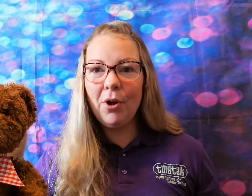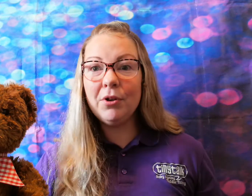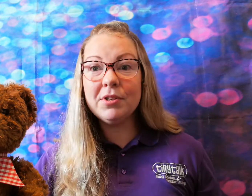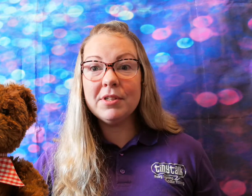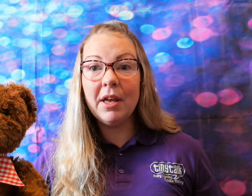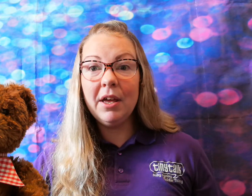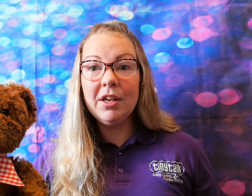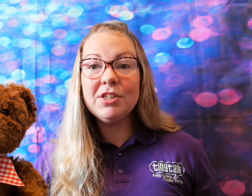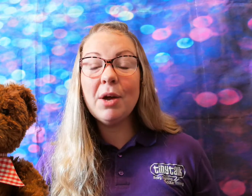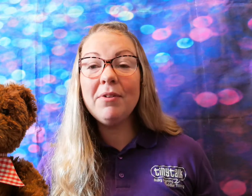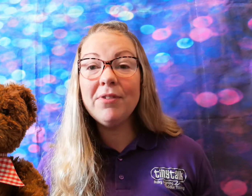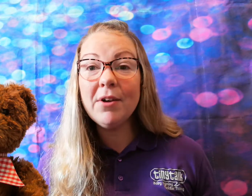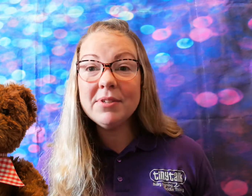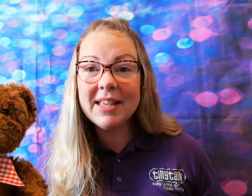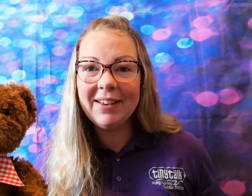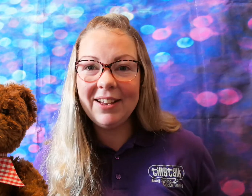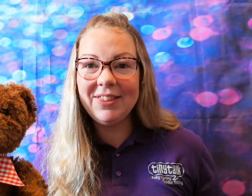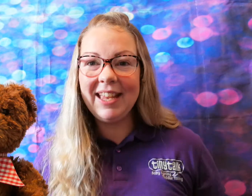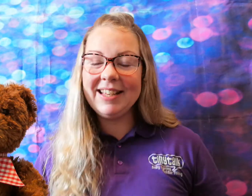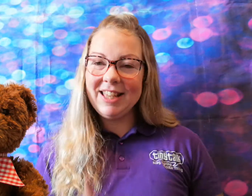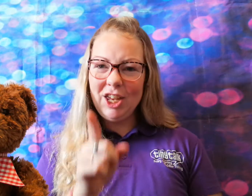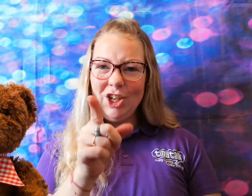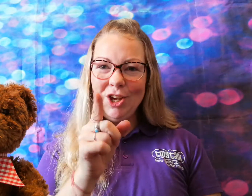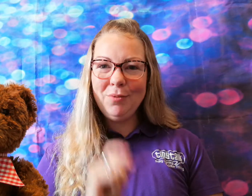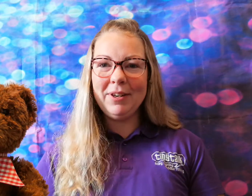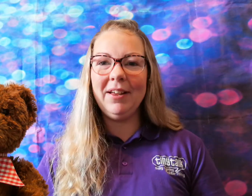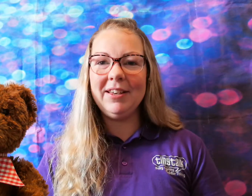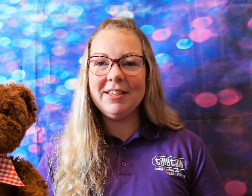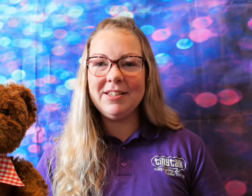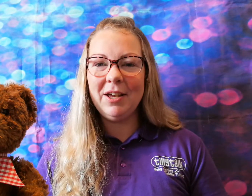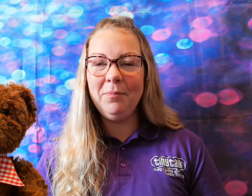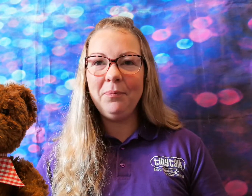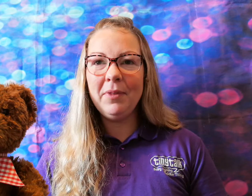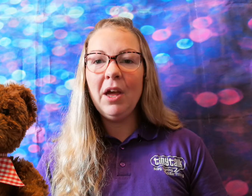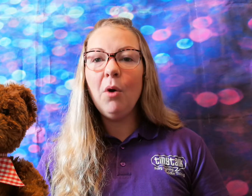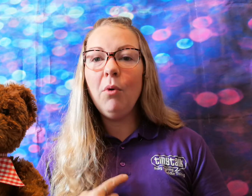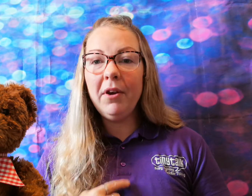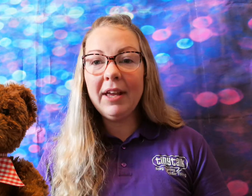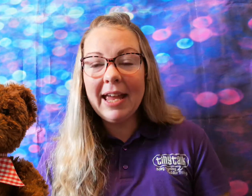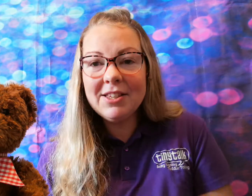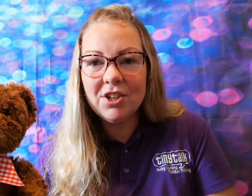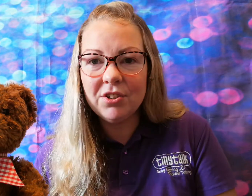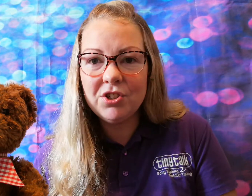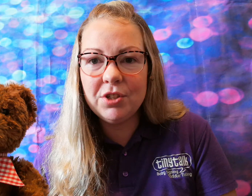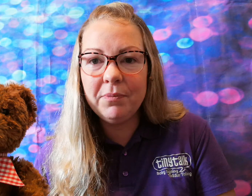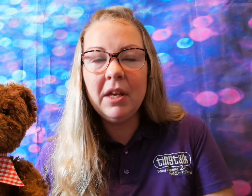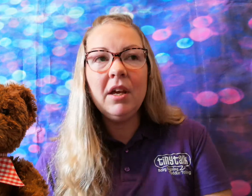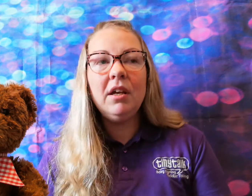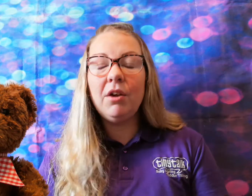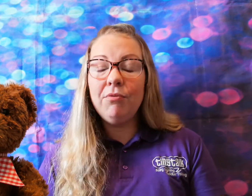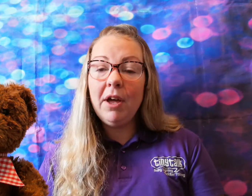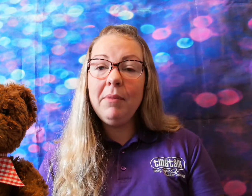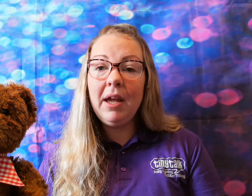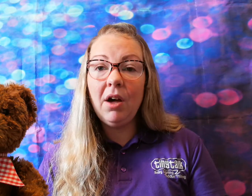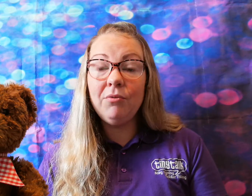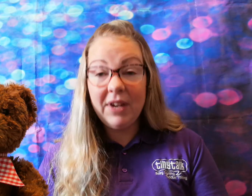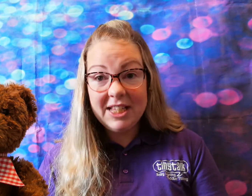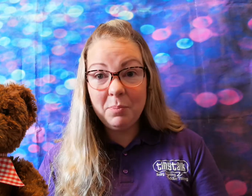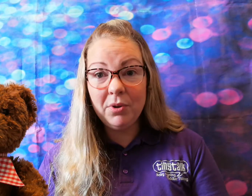Bubbles. So if those sound like things that you would like to do, why not get in touch? You can find me on Facebook